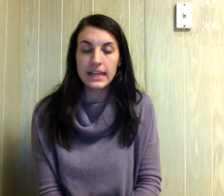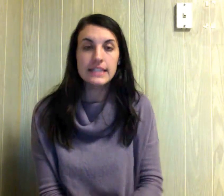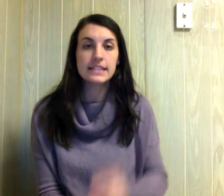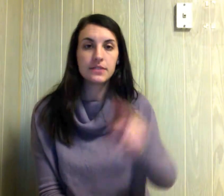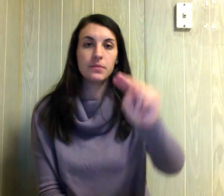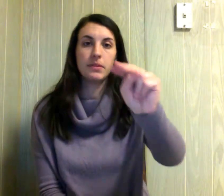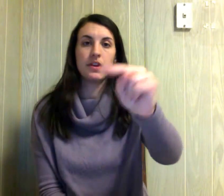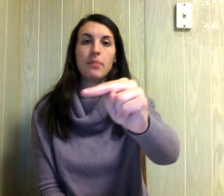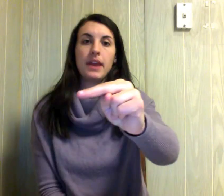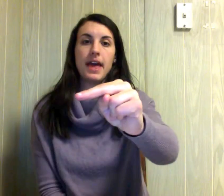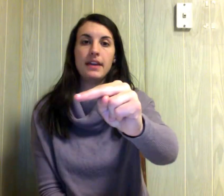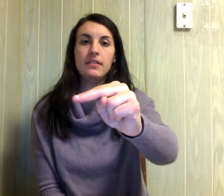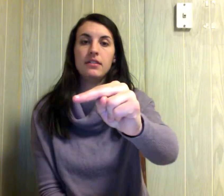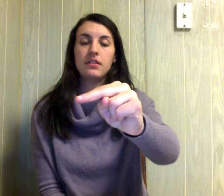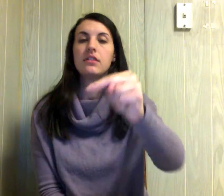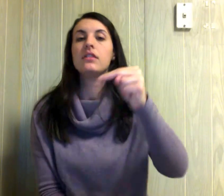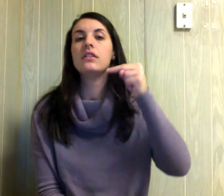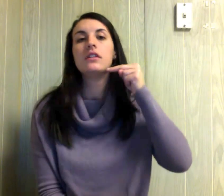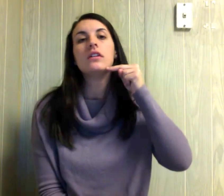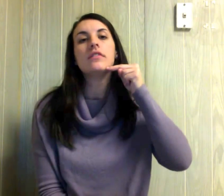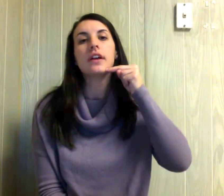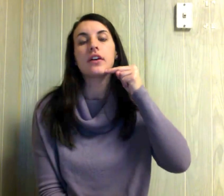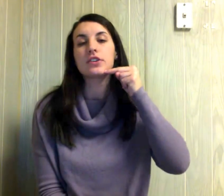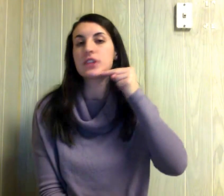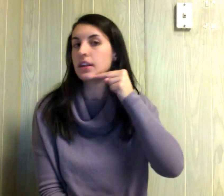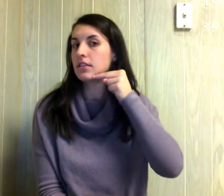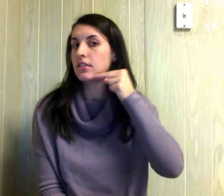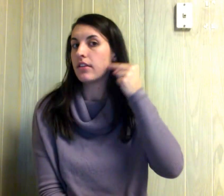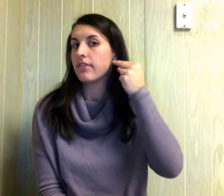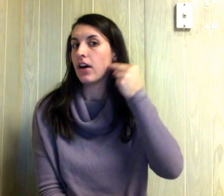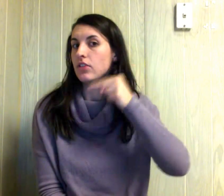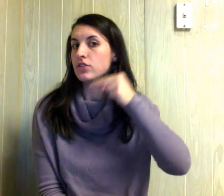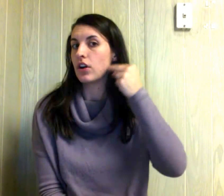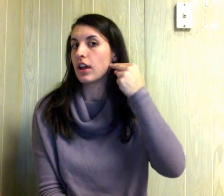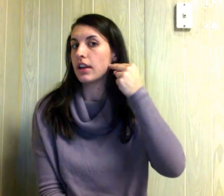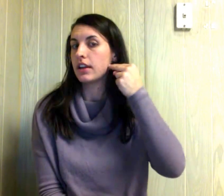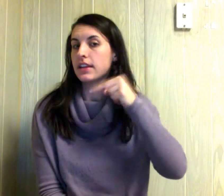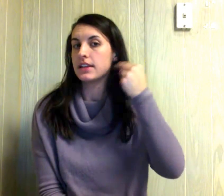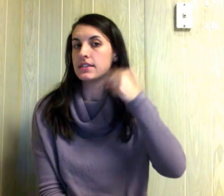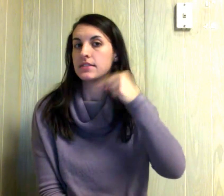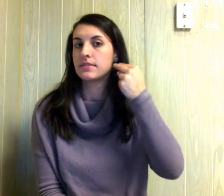Niece would be the open N, right on your chin, and follow the jawline. Niece.